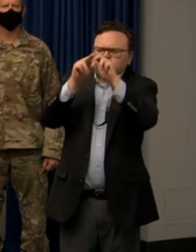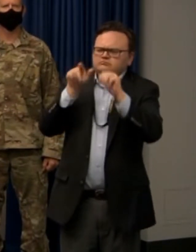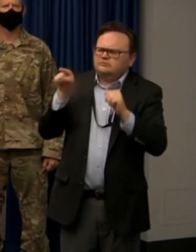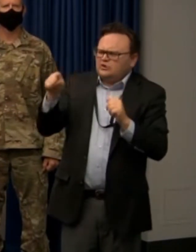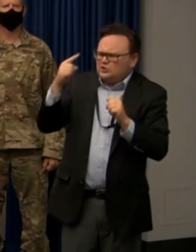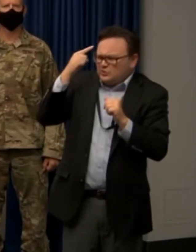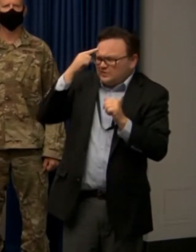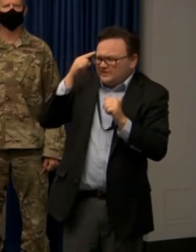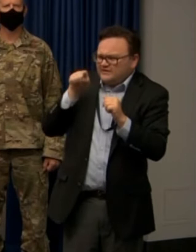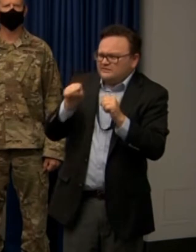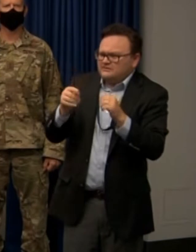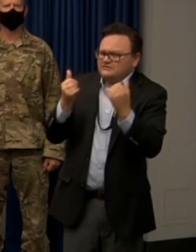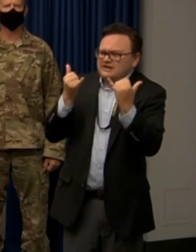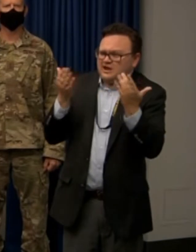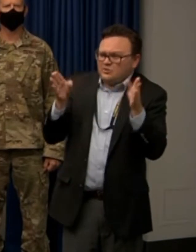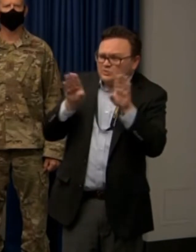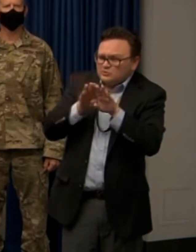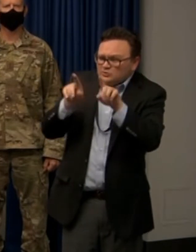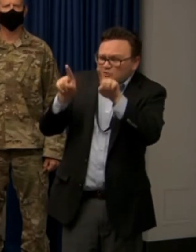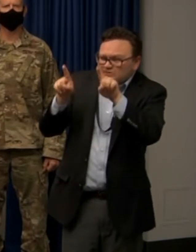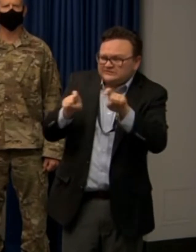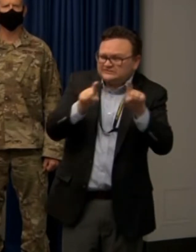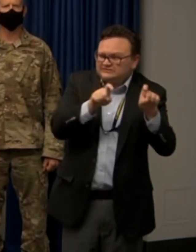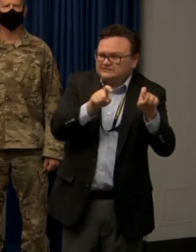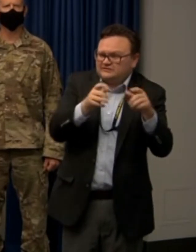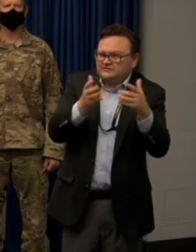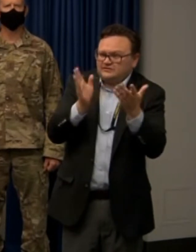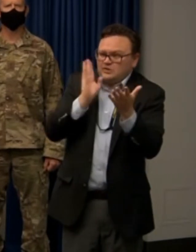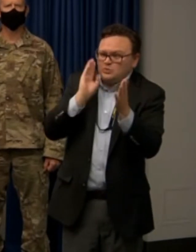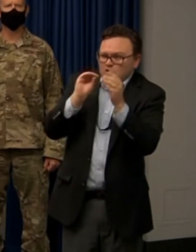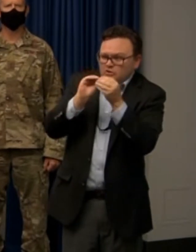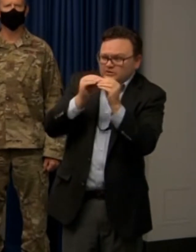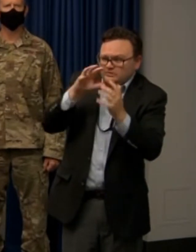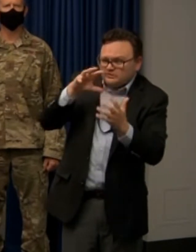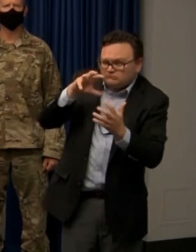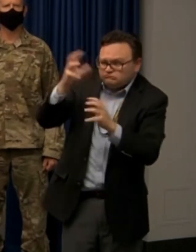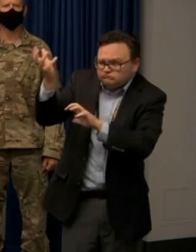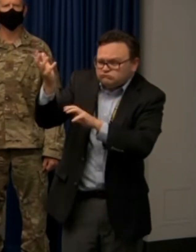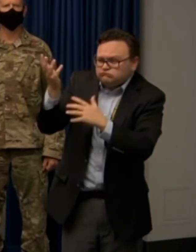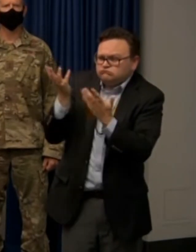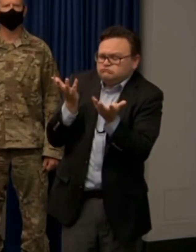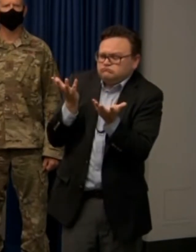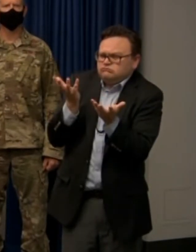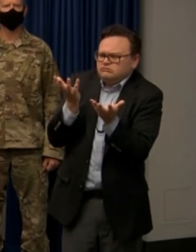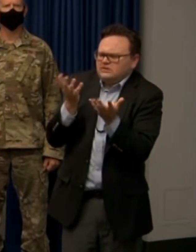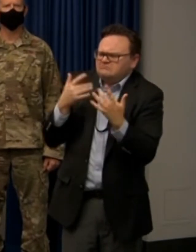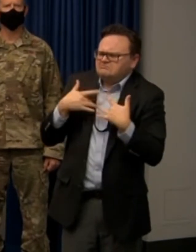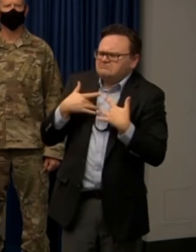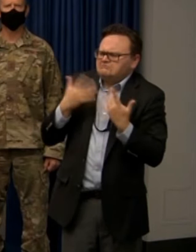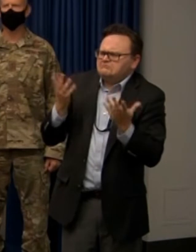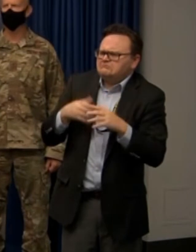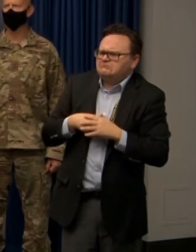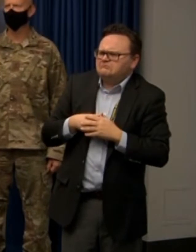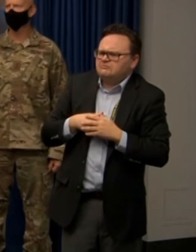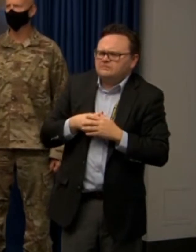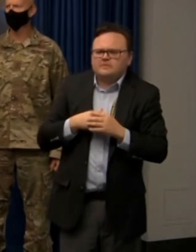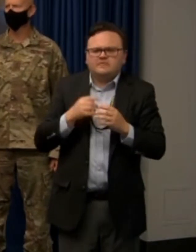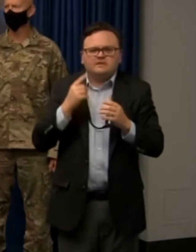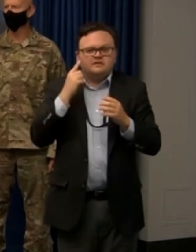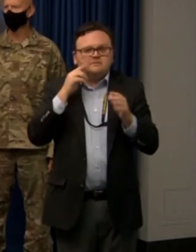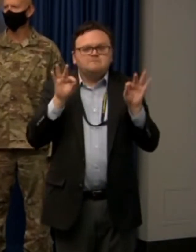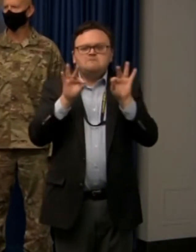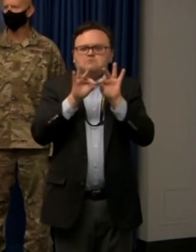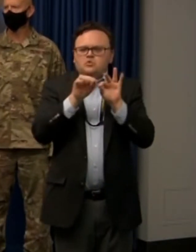even for the next 2 weeks if we're potentially seeing these testing sites in the hottest areas closed for up to 5 days? Well, I think it's important to